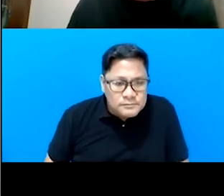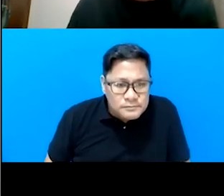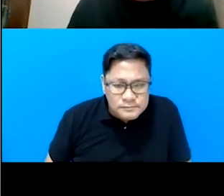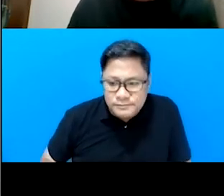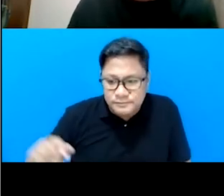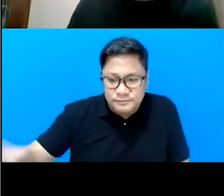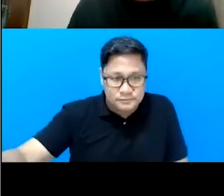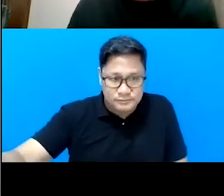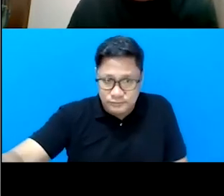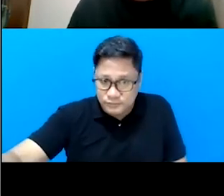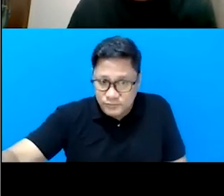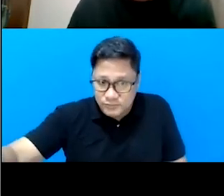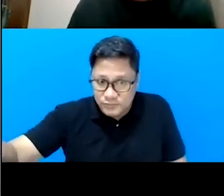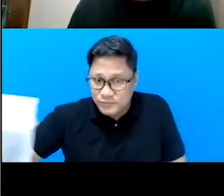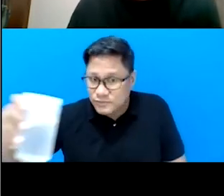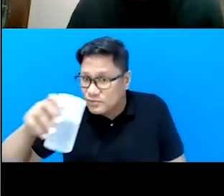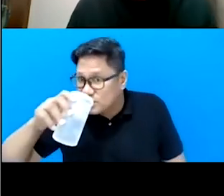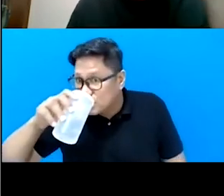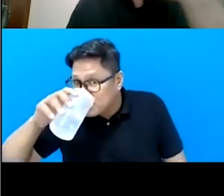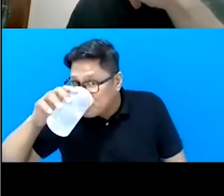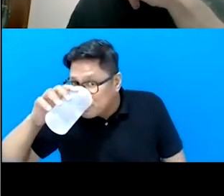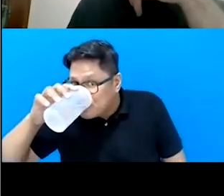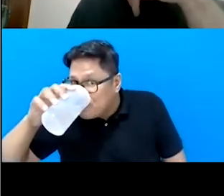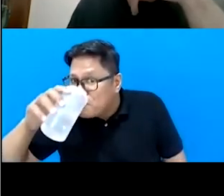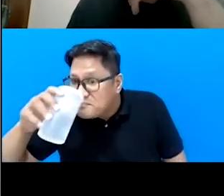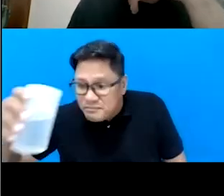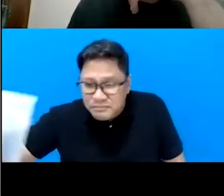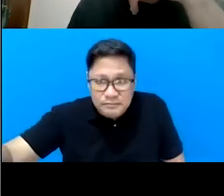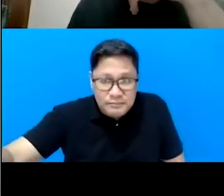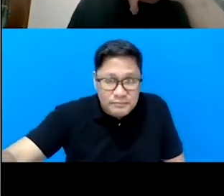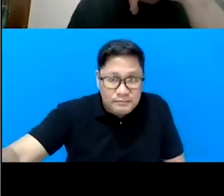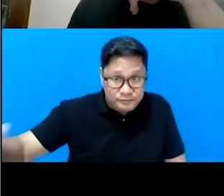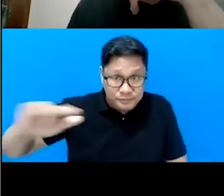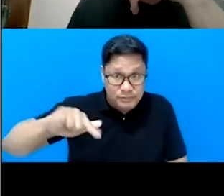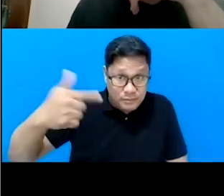Okay. All right. All right. Noted. Next one.